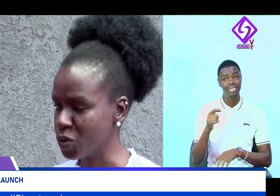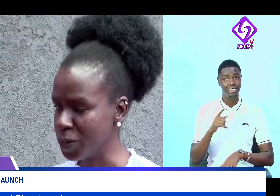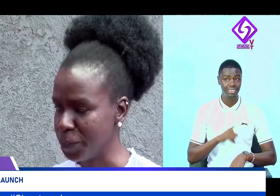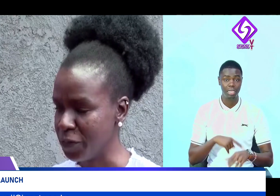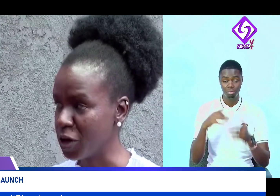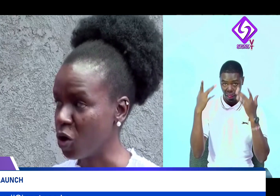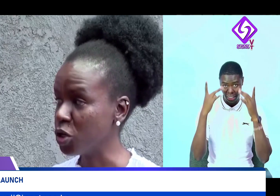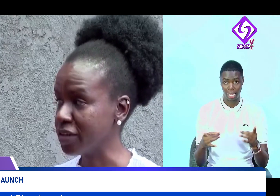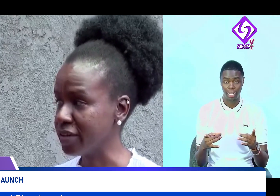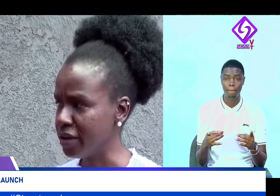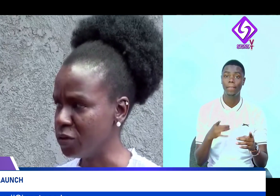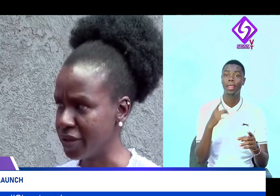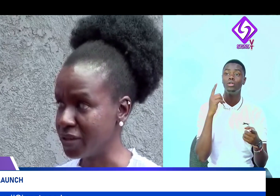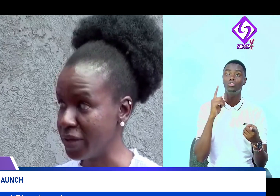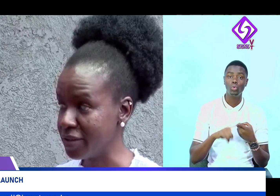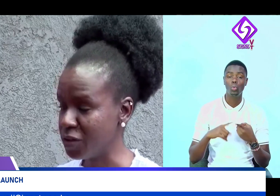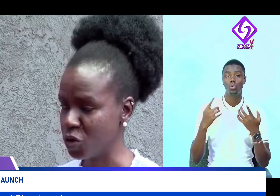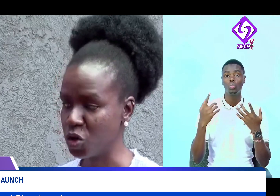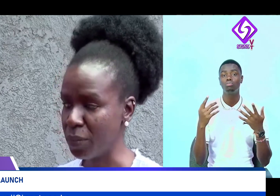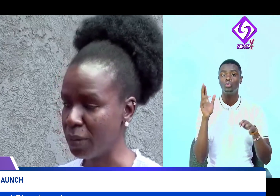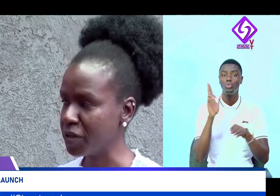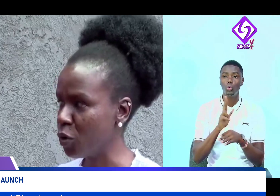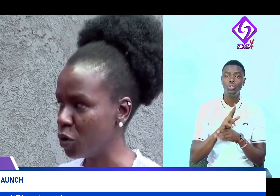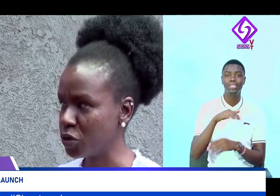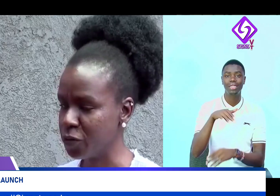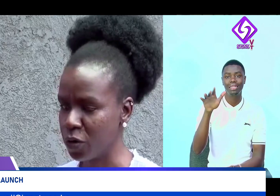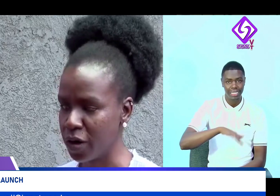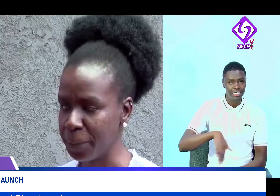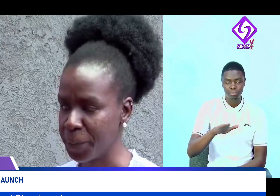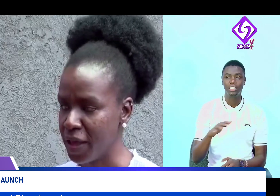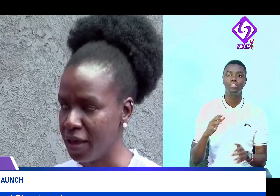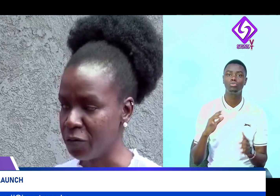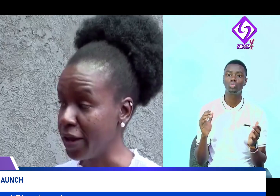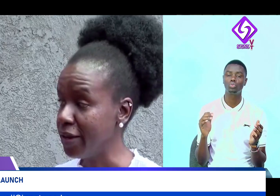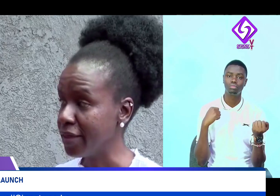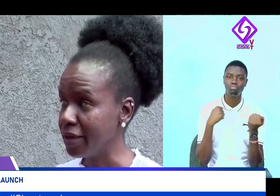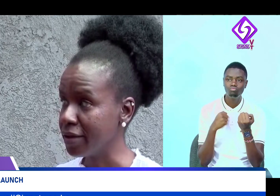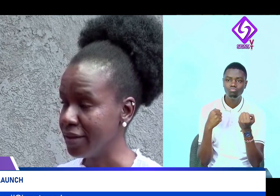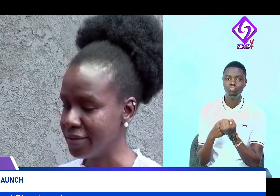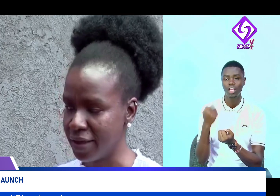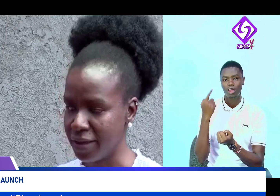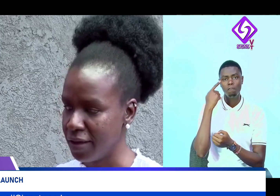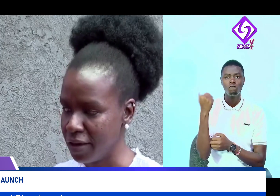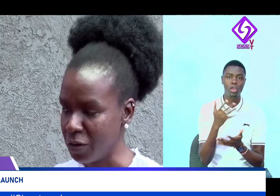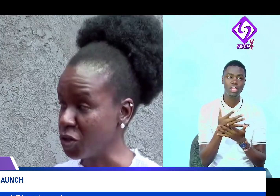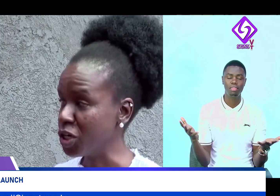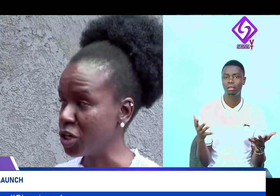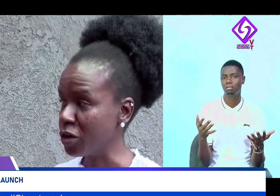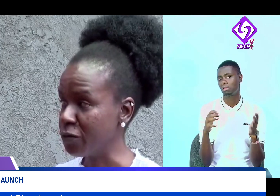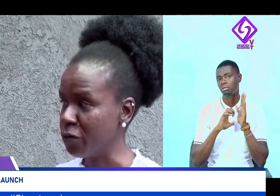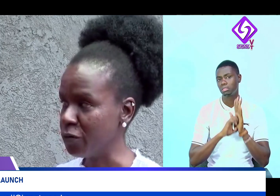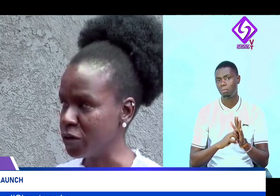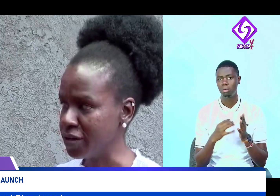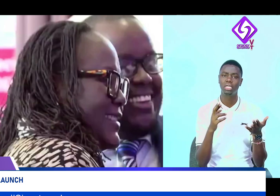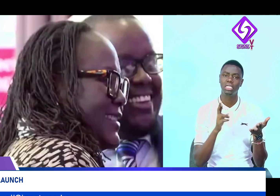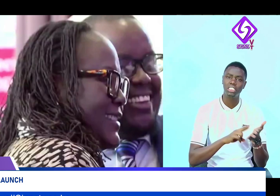to very consciously use their spaces to drum up support for anything, let's say registration of voters.